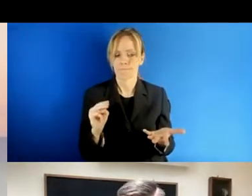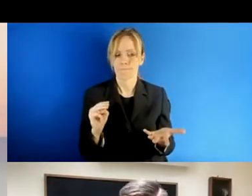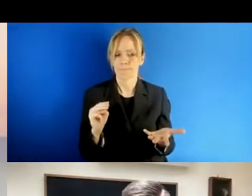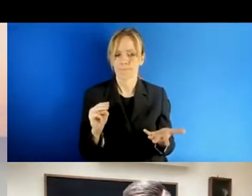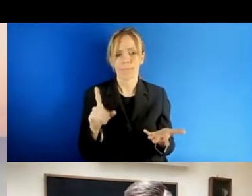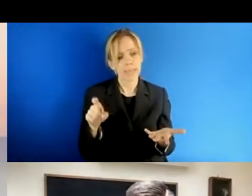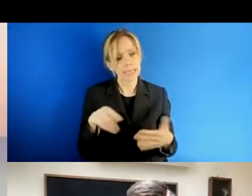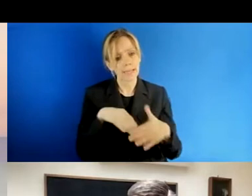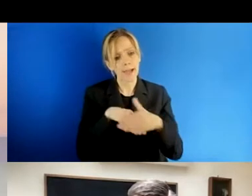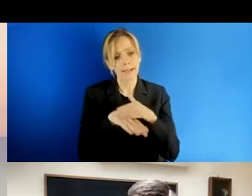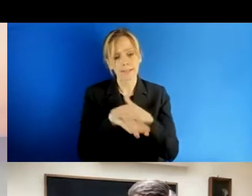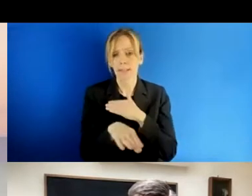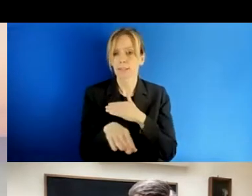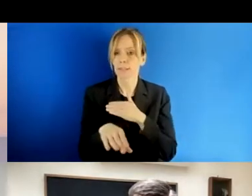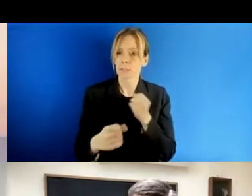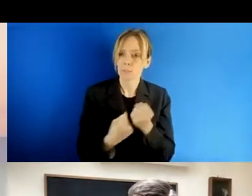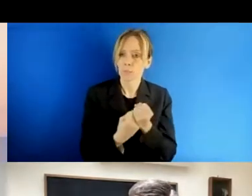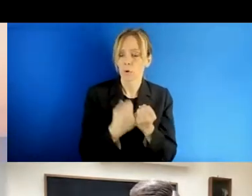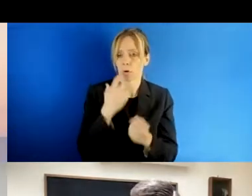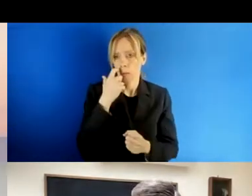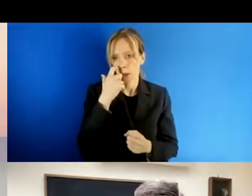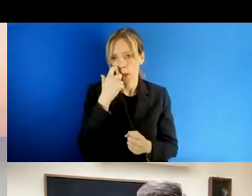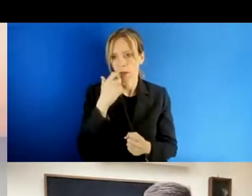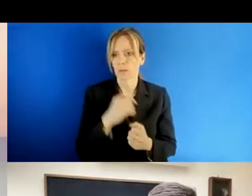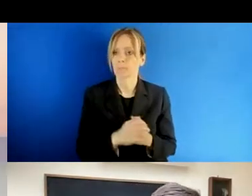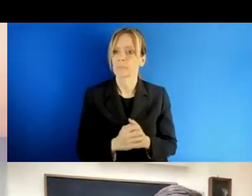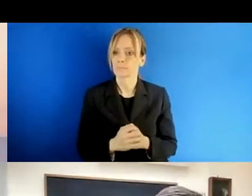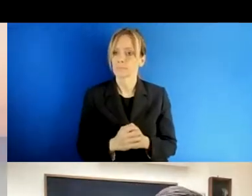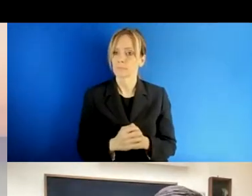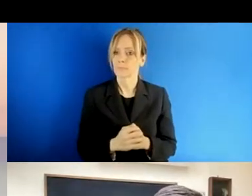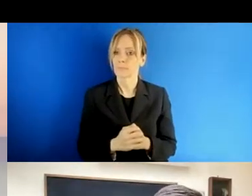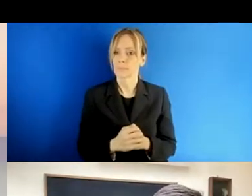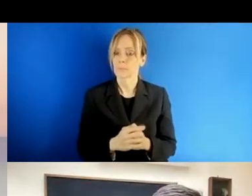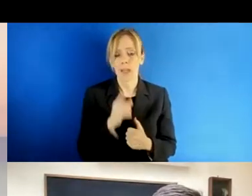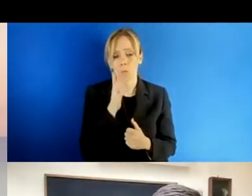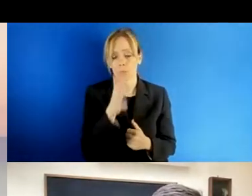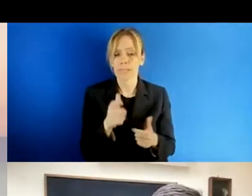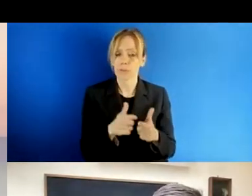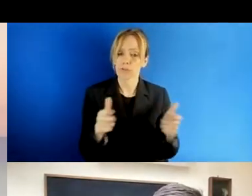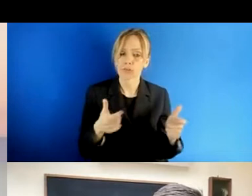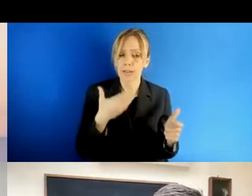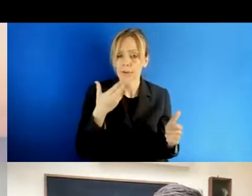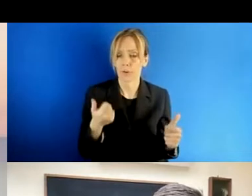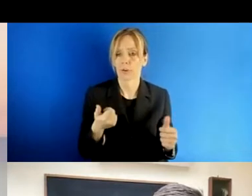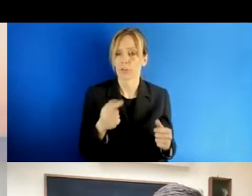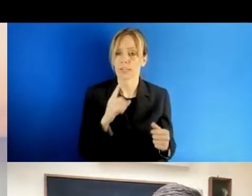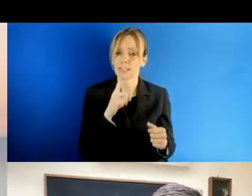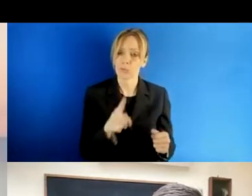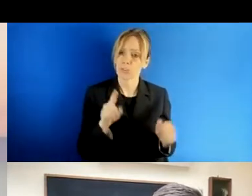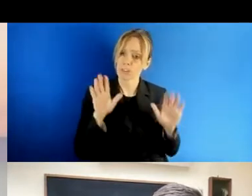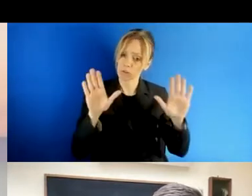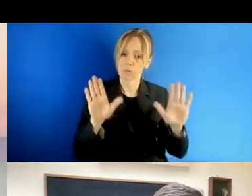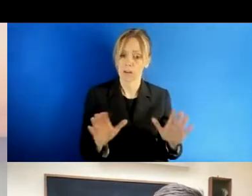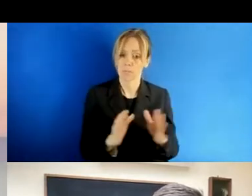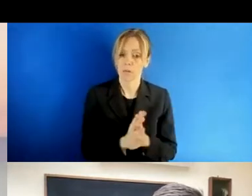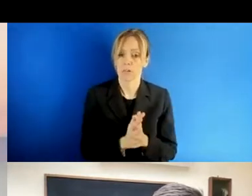access the world, access the built environment will be greater, is incredible, right? So, you